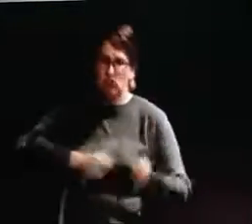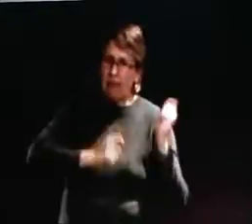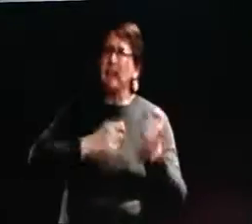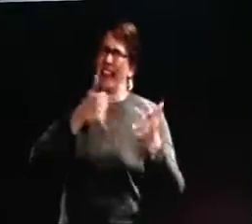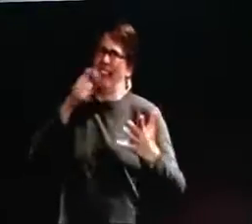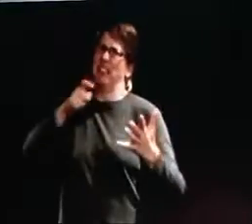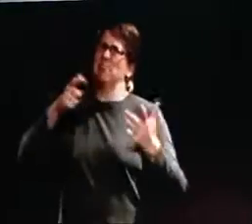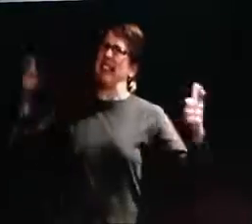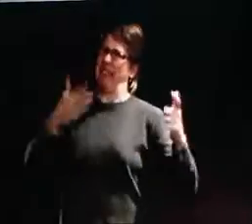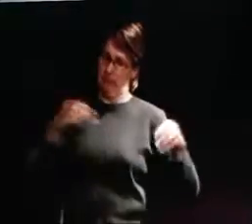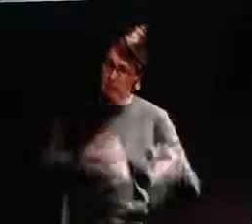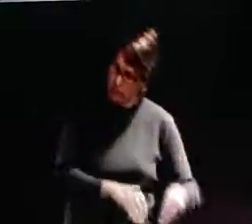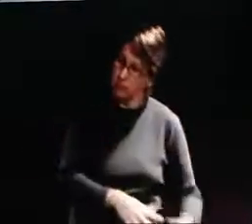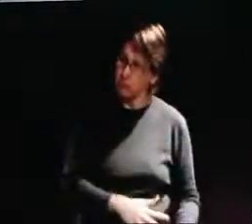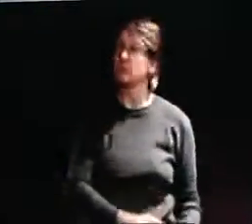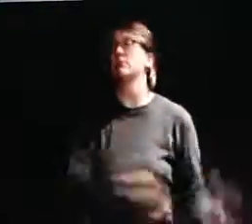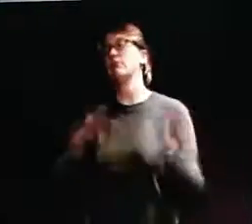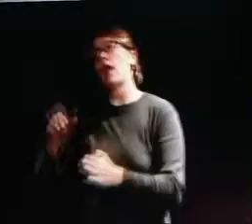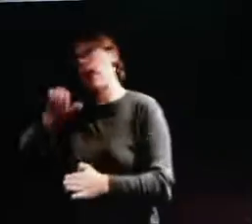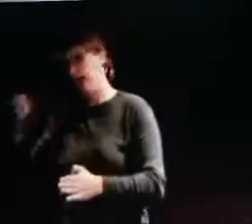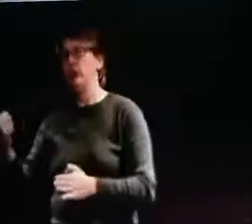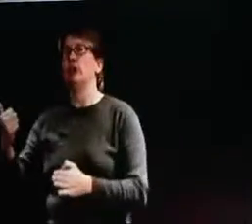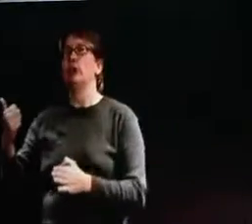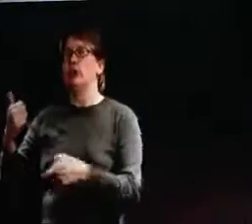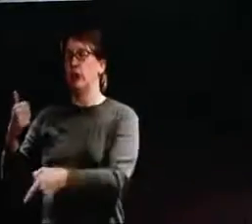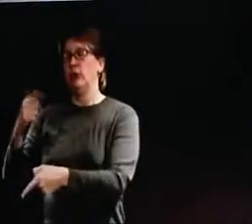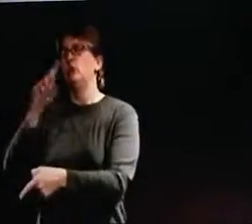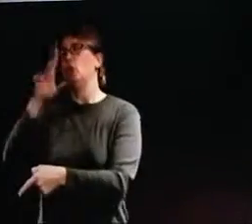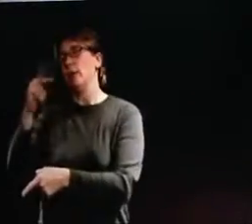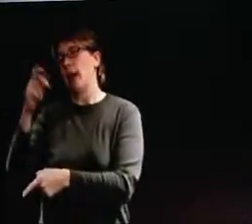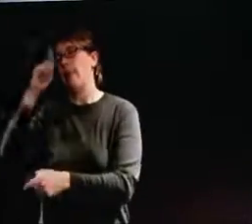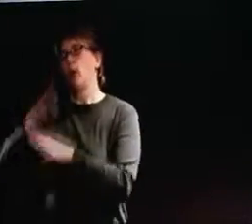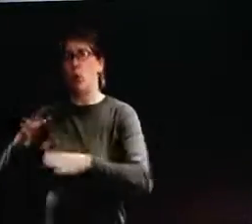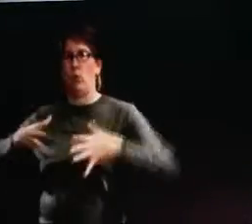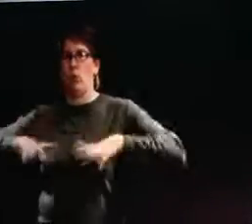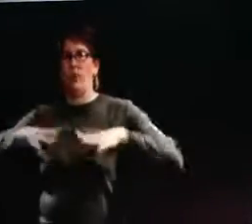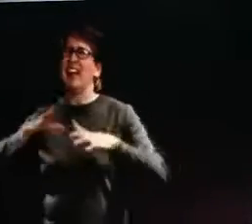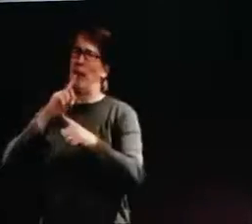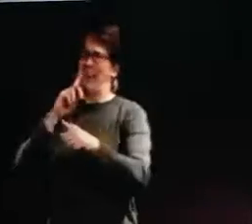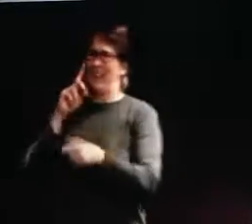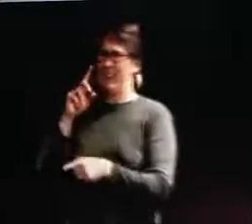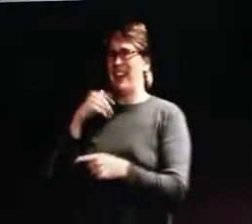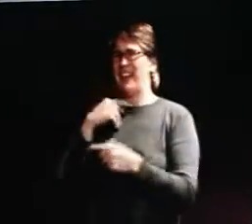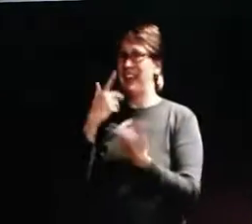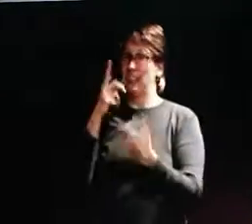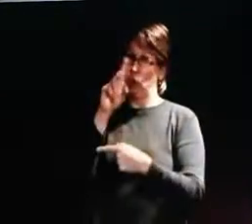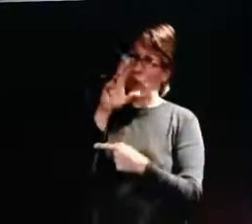bag, shovel, bigger items go into this larger Duluth pack. And then I have another pack that I